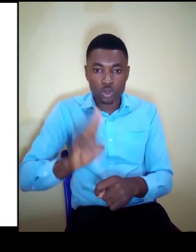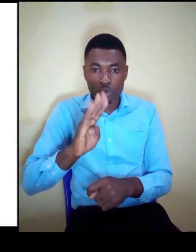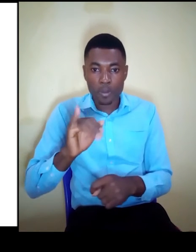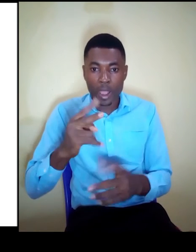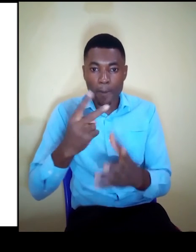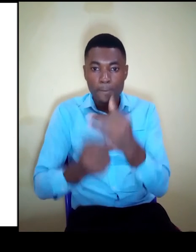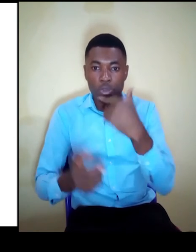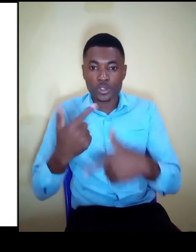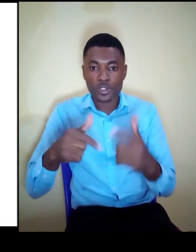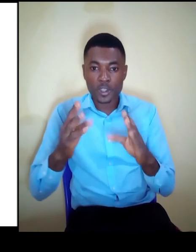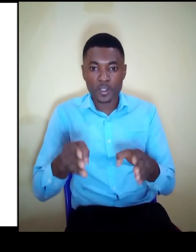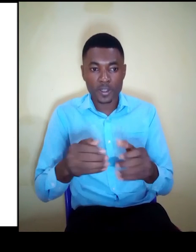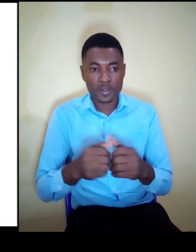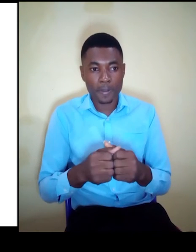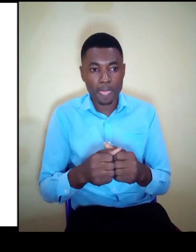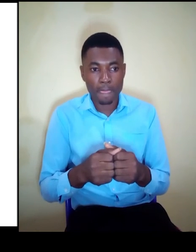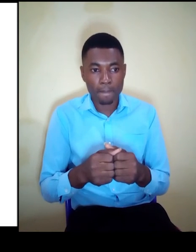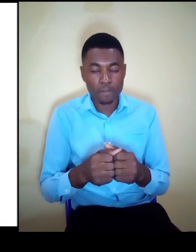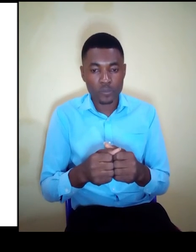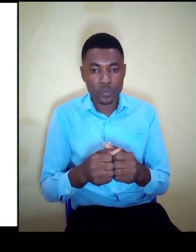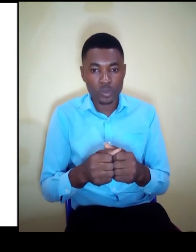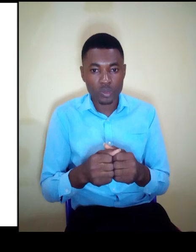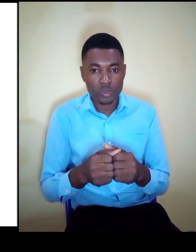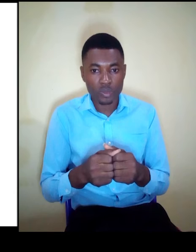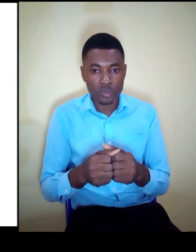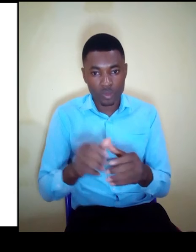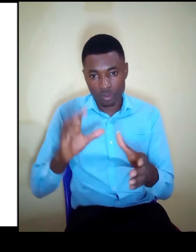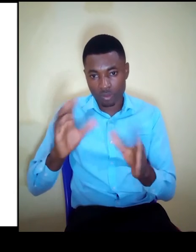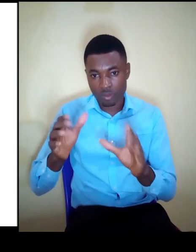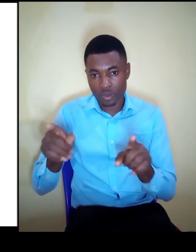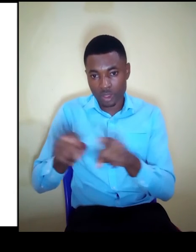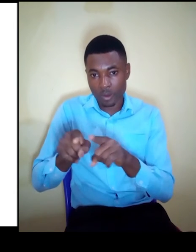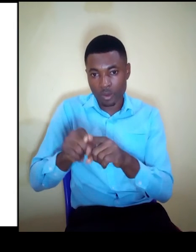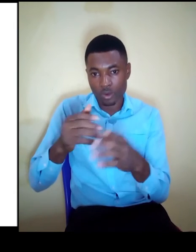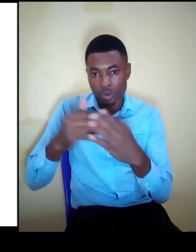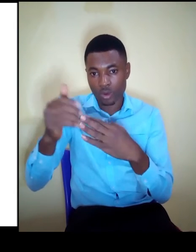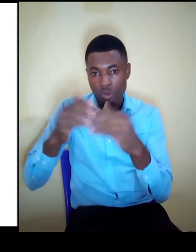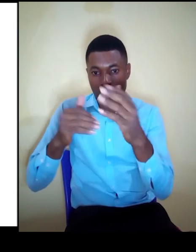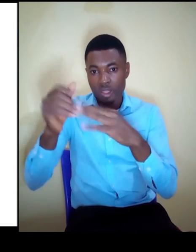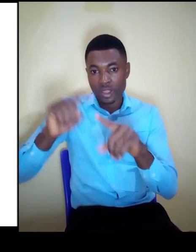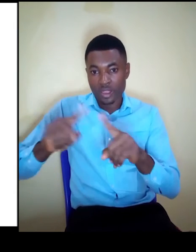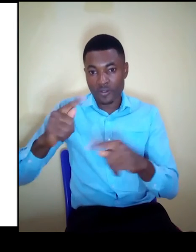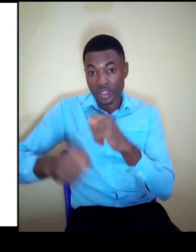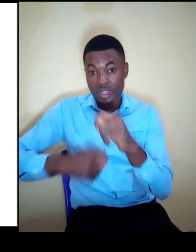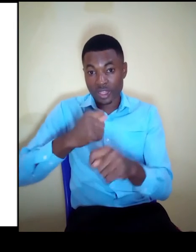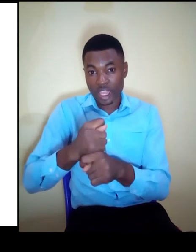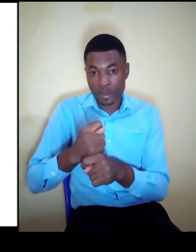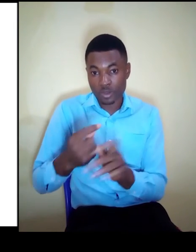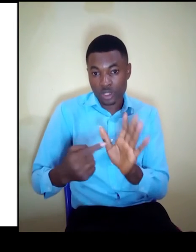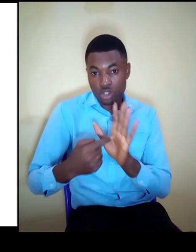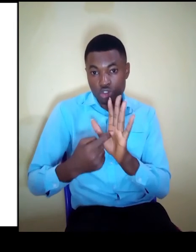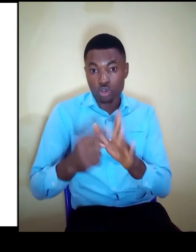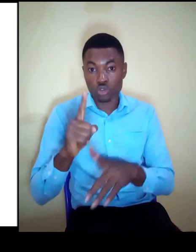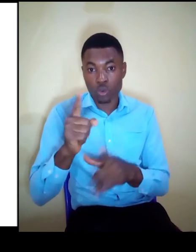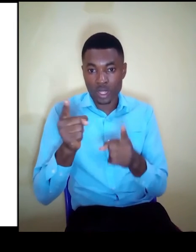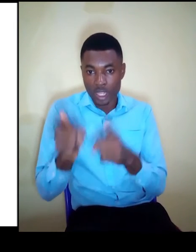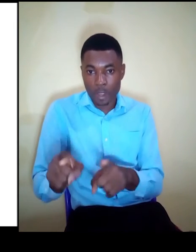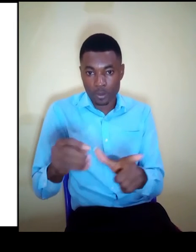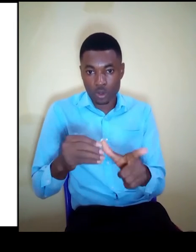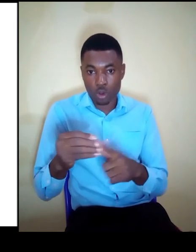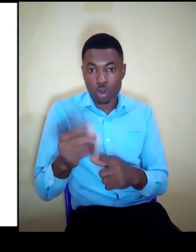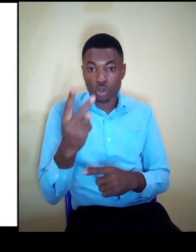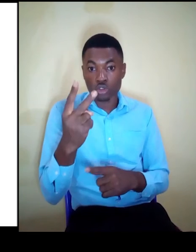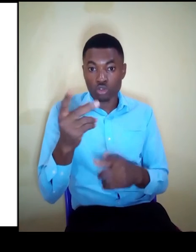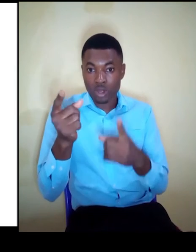and the simultaneous constructions of different types either express one event or two events, had one reference